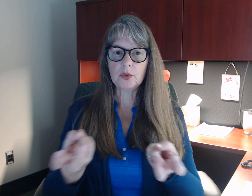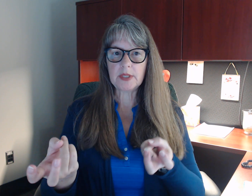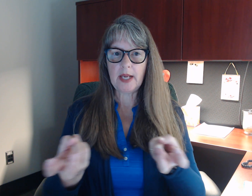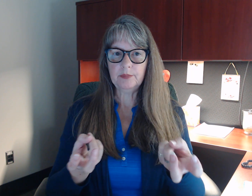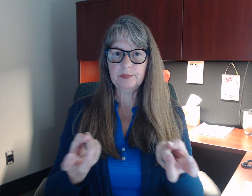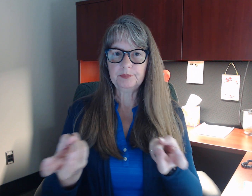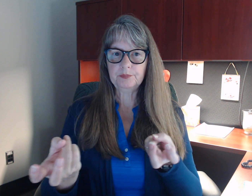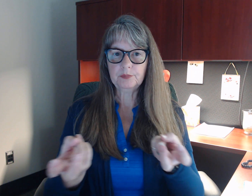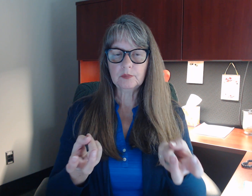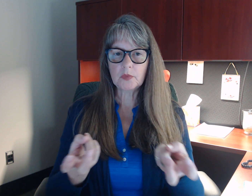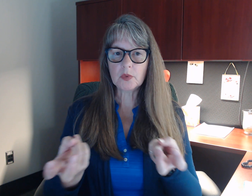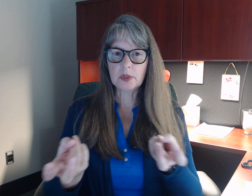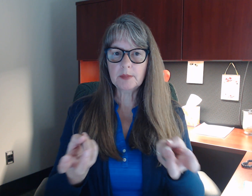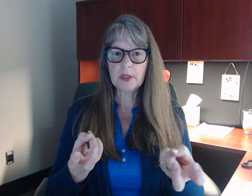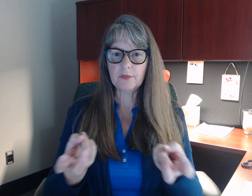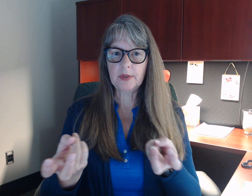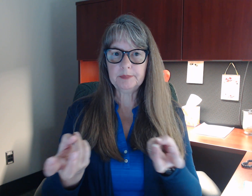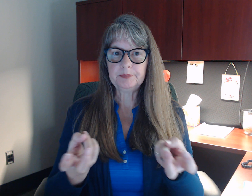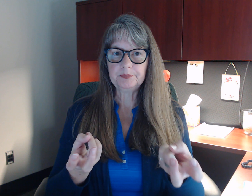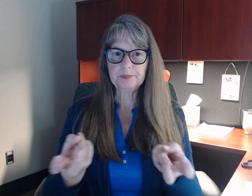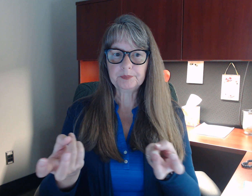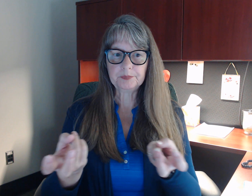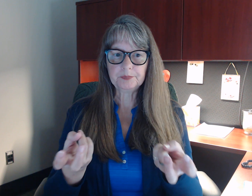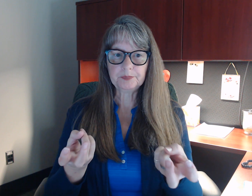skate. So it's a little bit different.